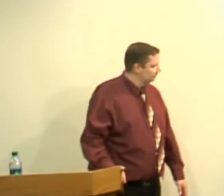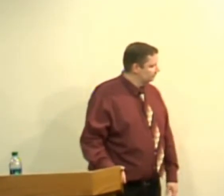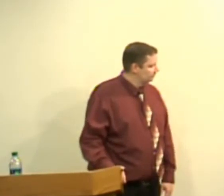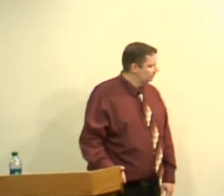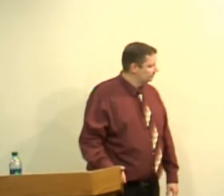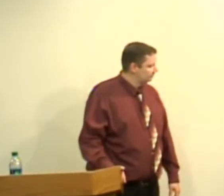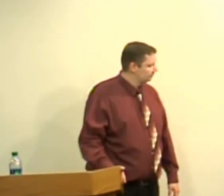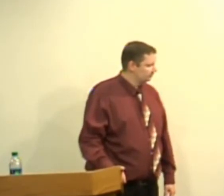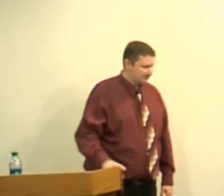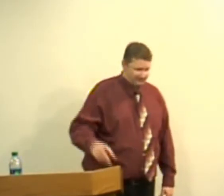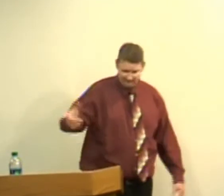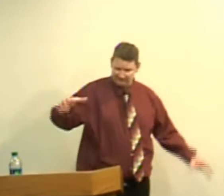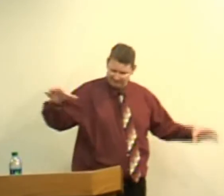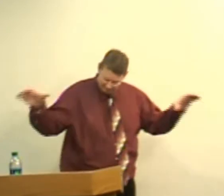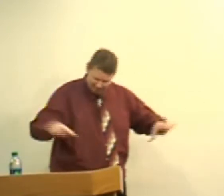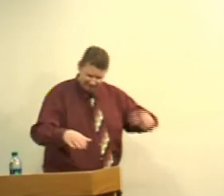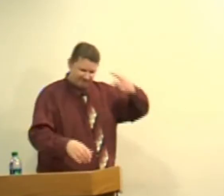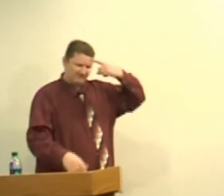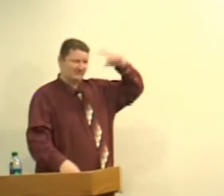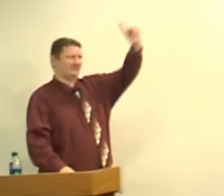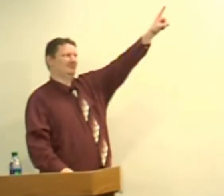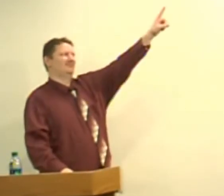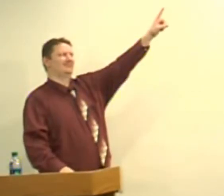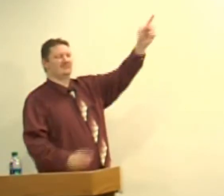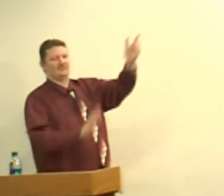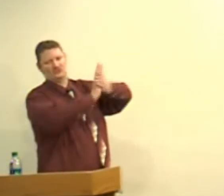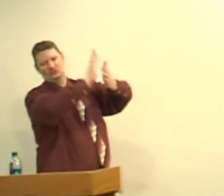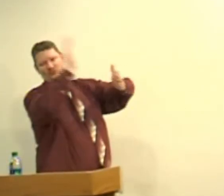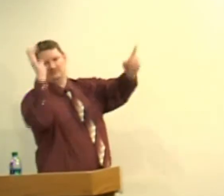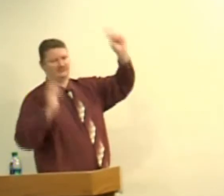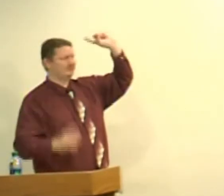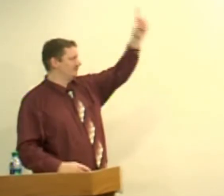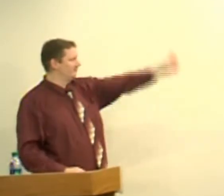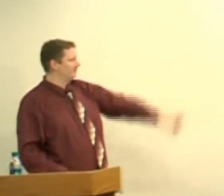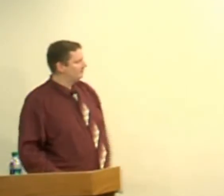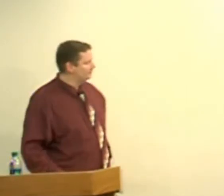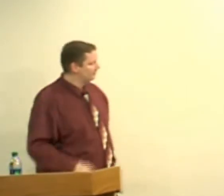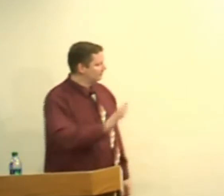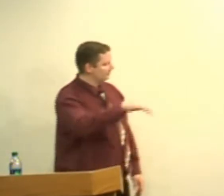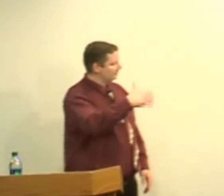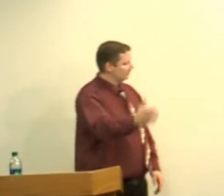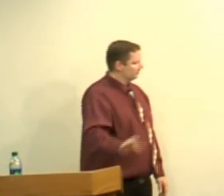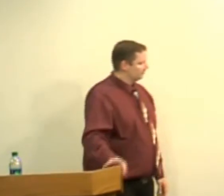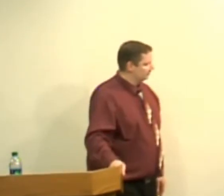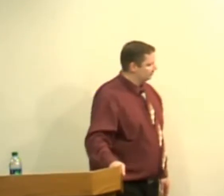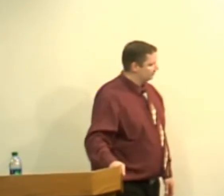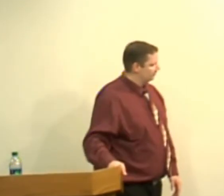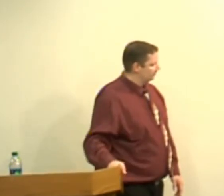So share or don't share. And then we do this, we do this for God's glory.